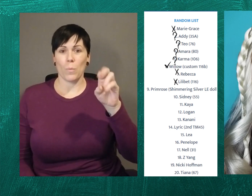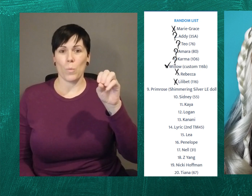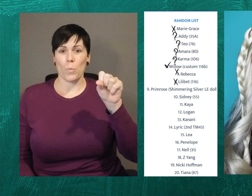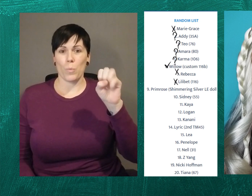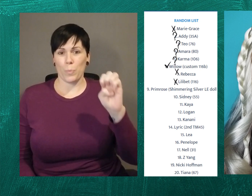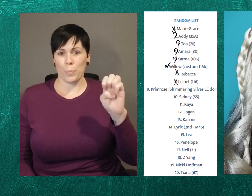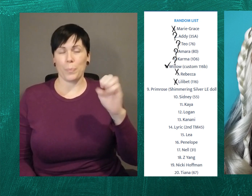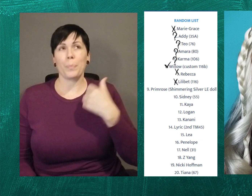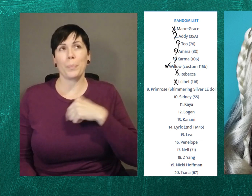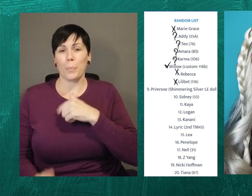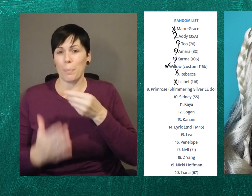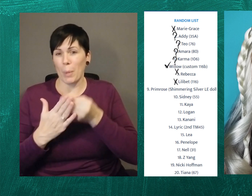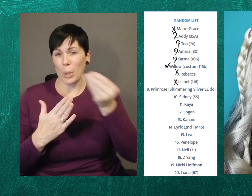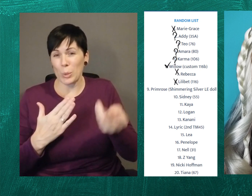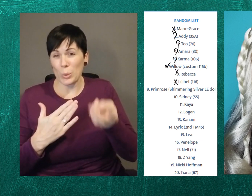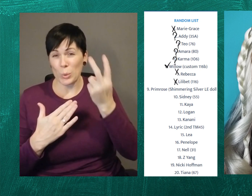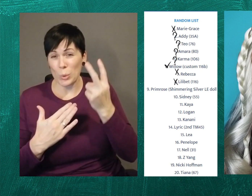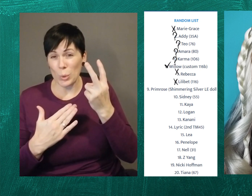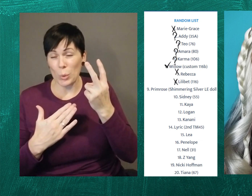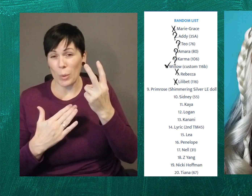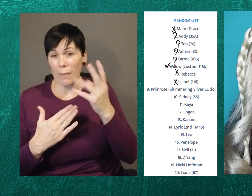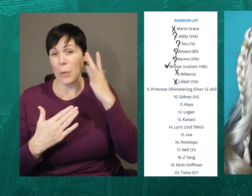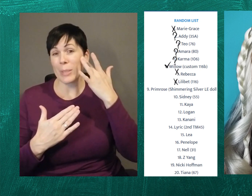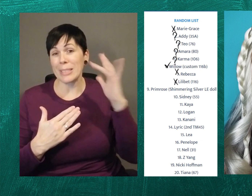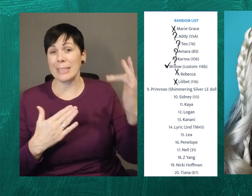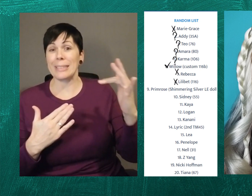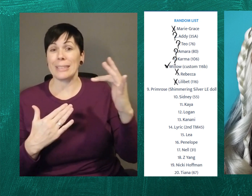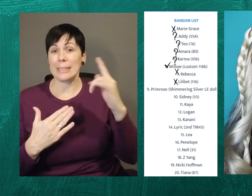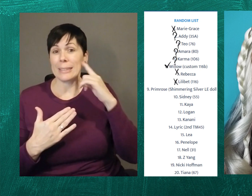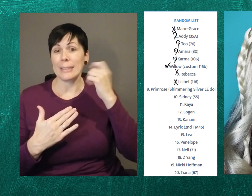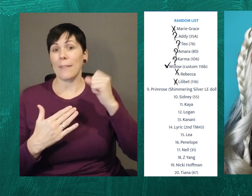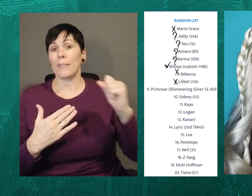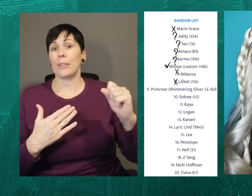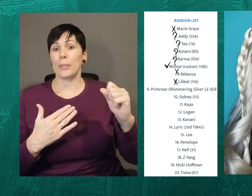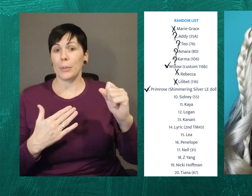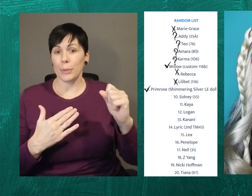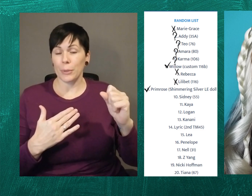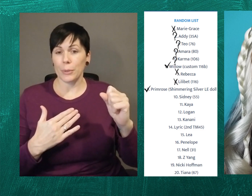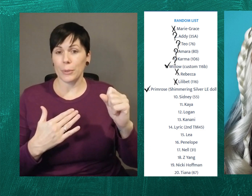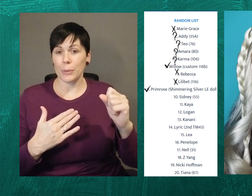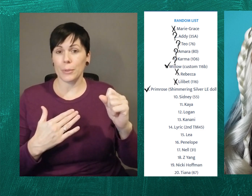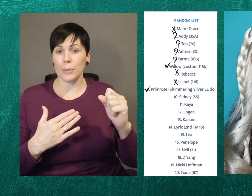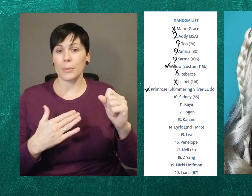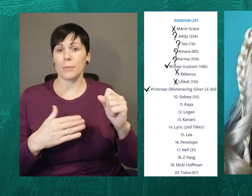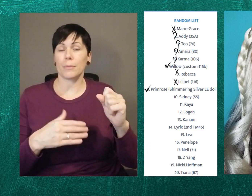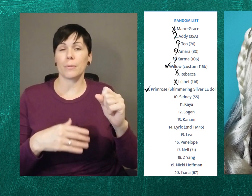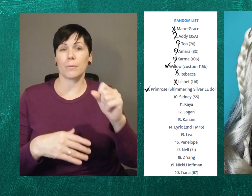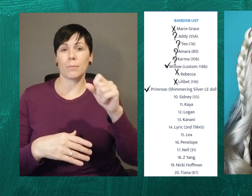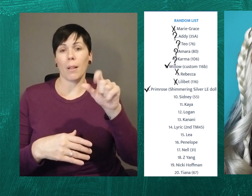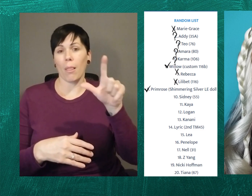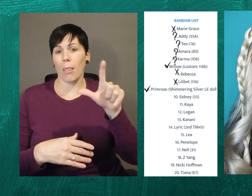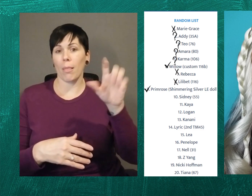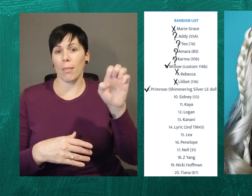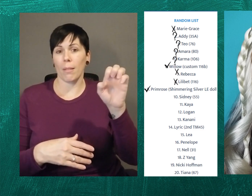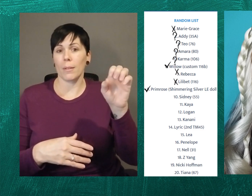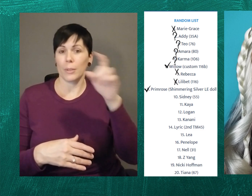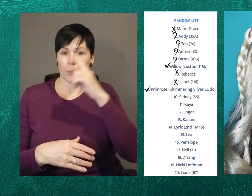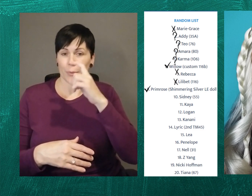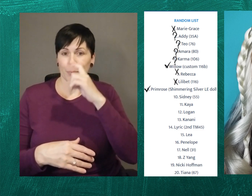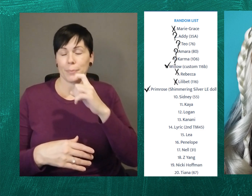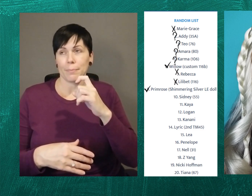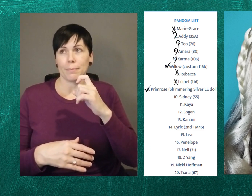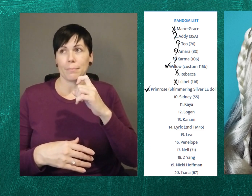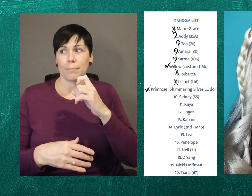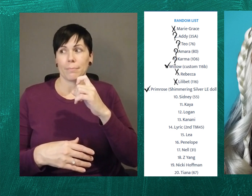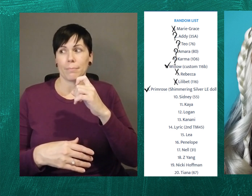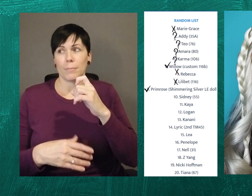of the shimmering silver limited edition dolls that we own. Yeah, one of them. I don't know if it would be Elowen,